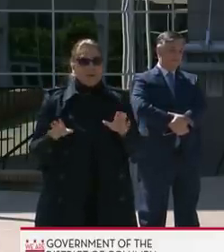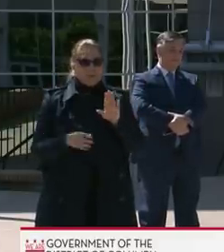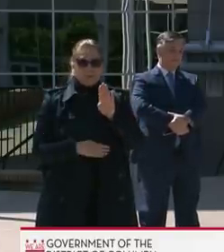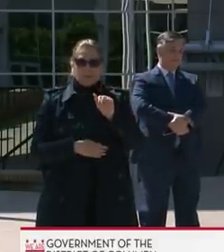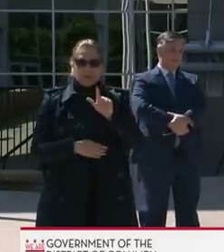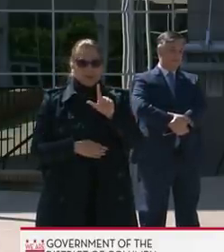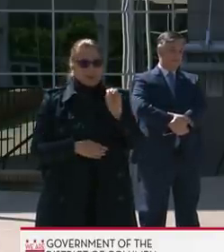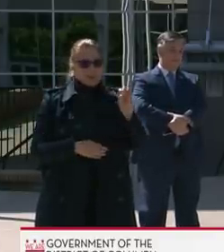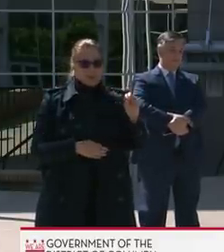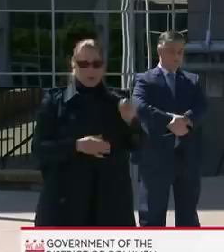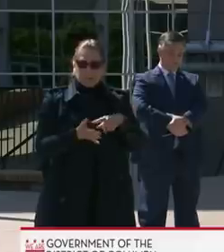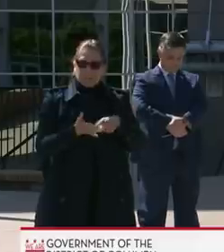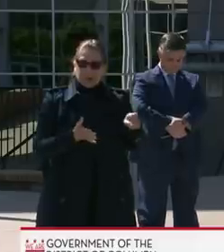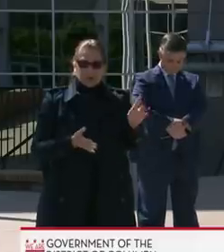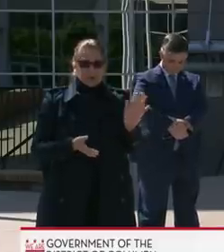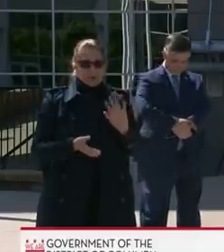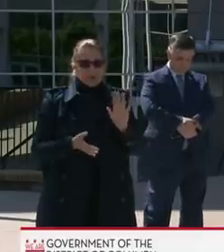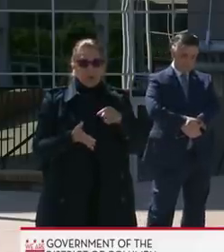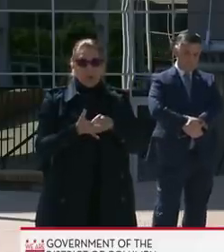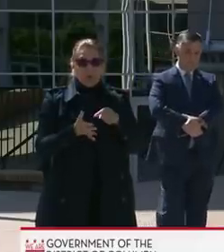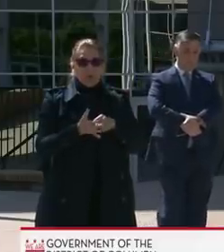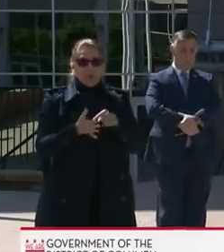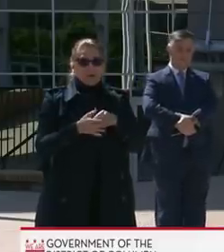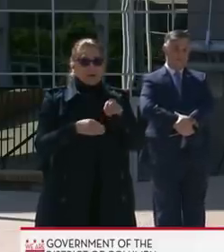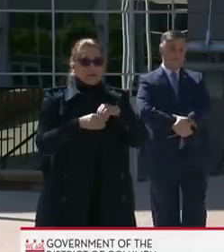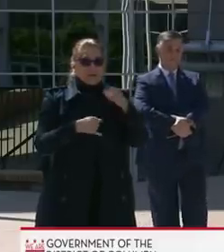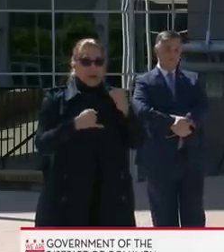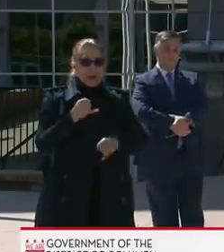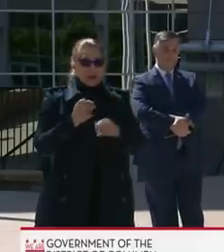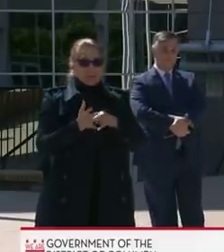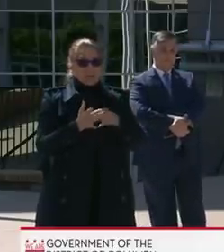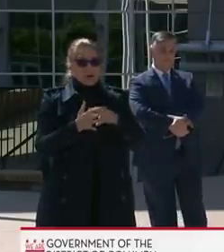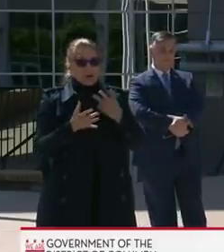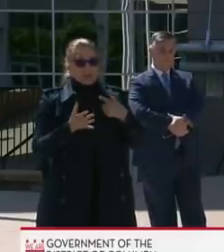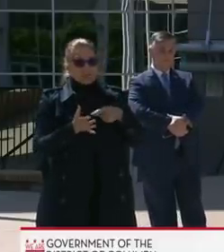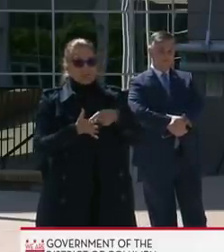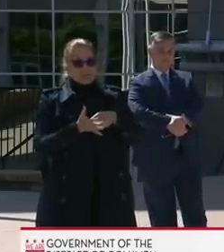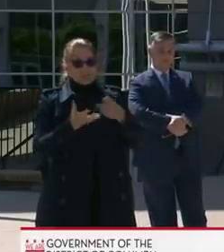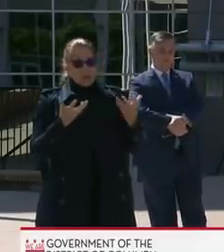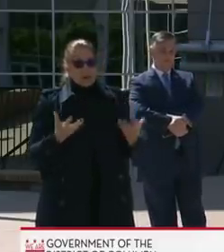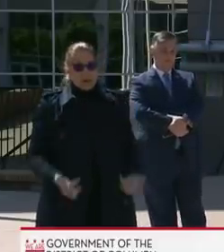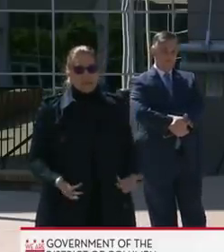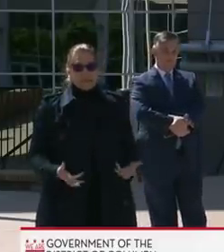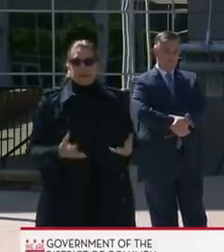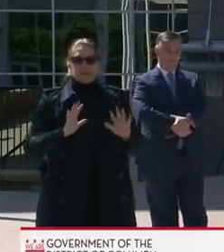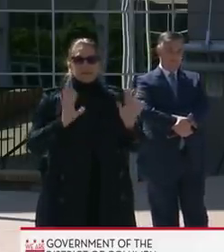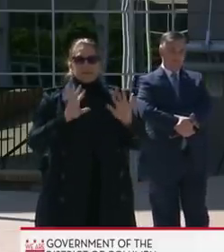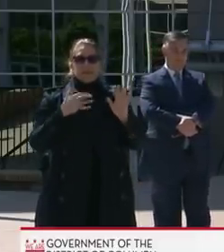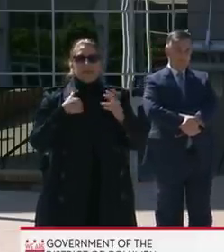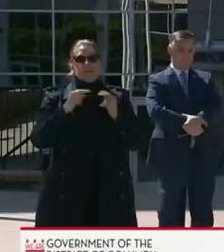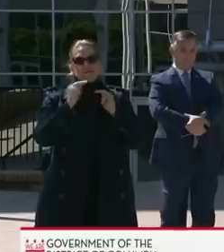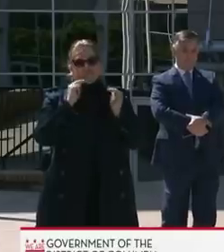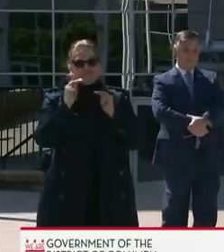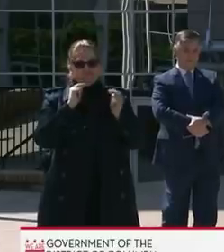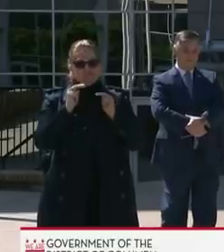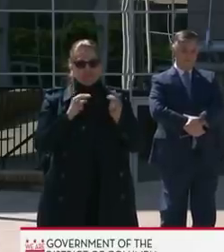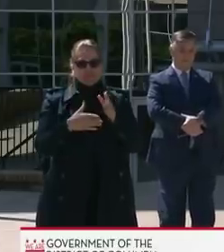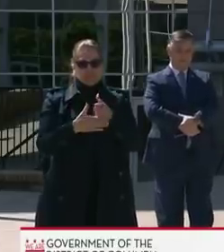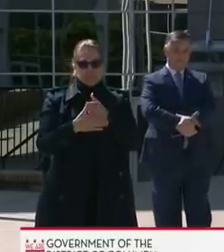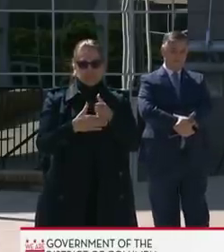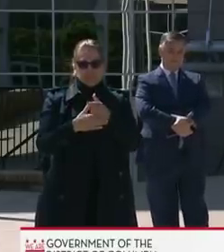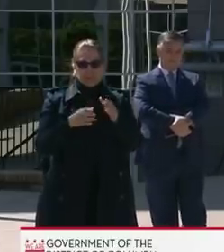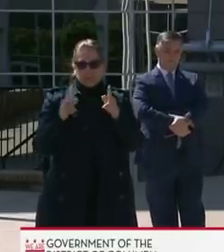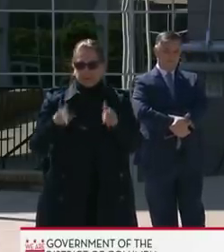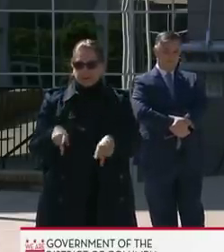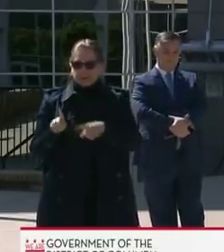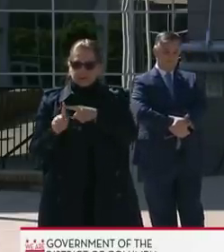period. And what we really want is for a negotiation between the mortgage holder and the